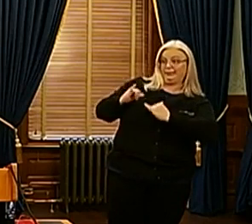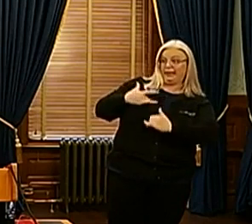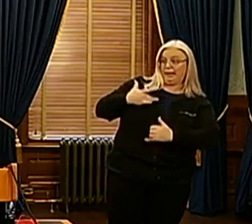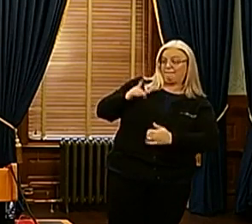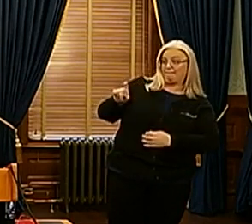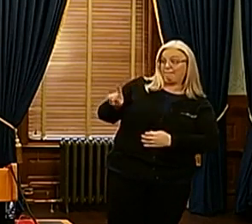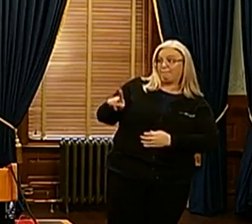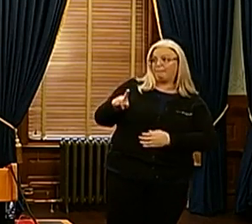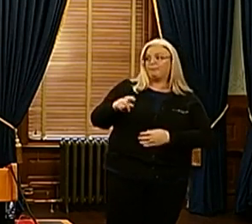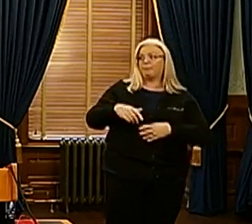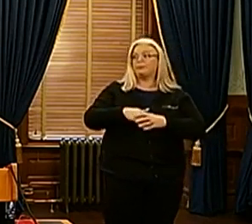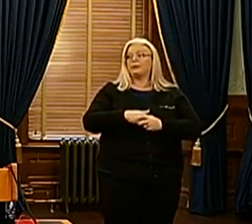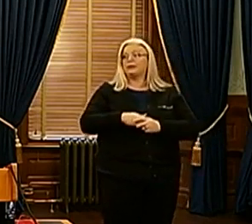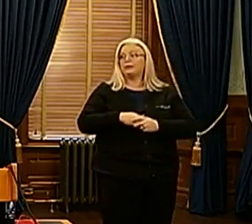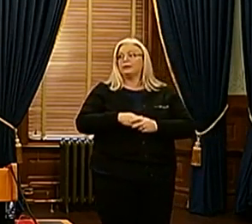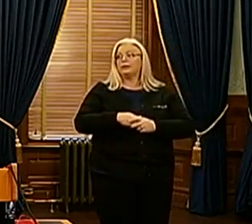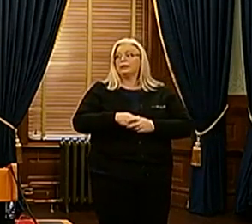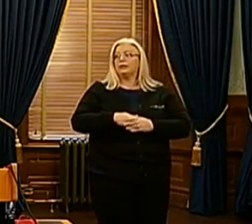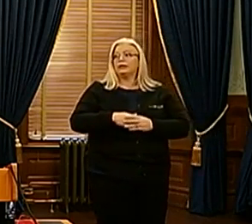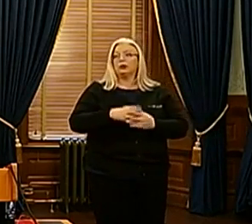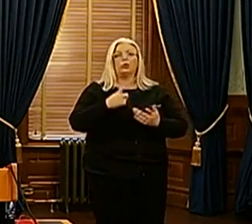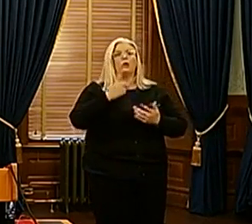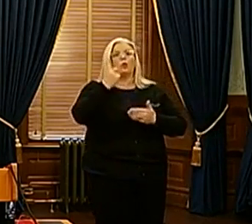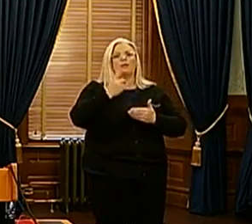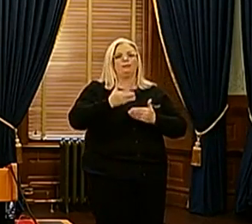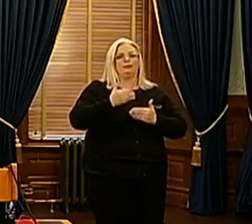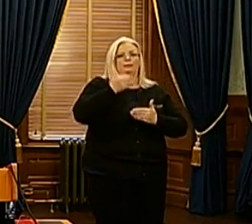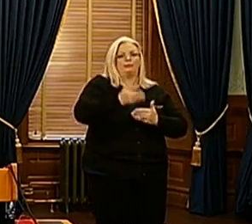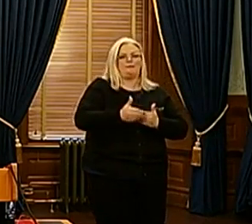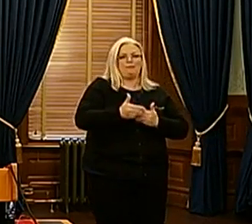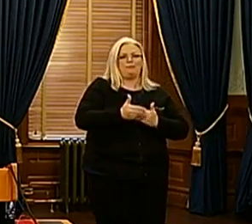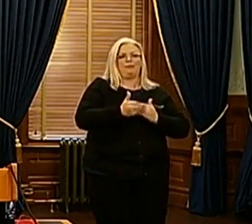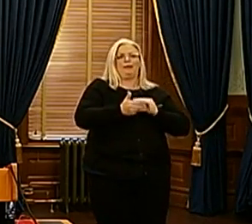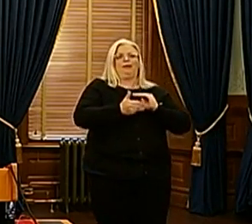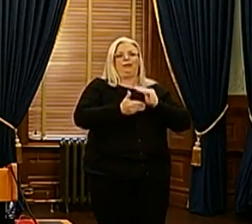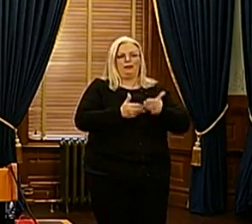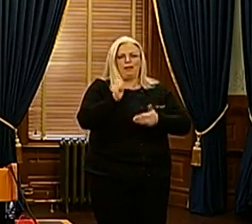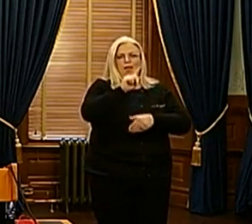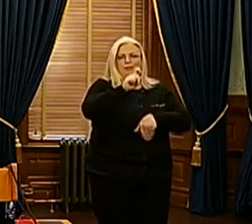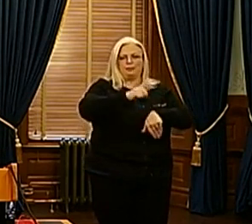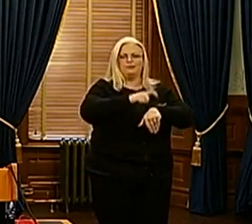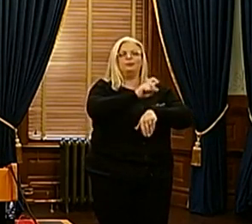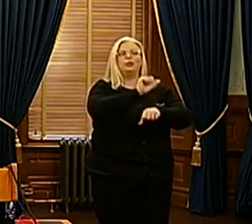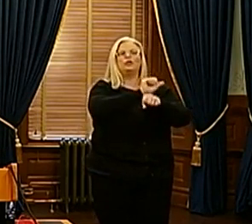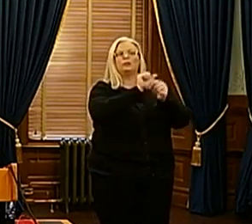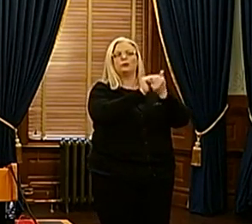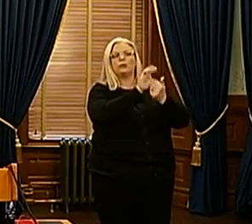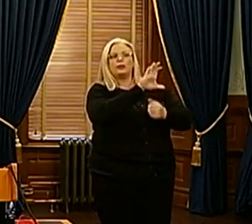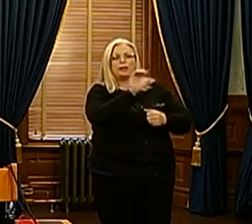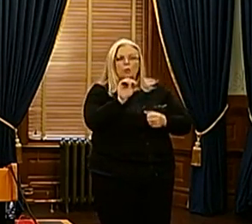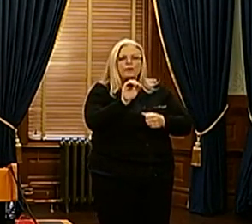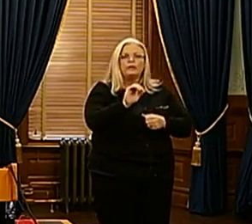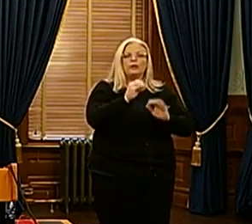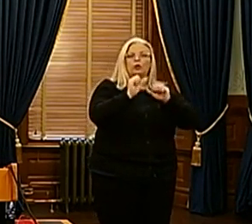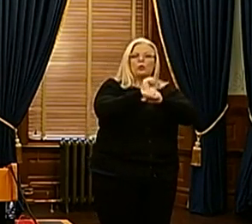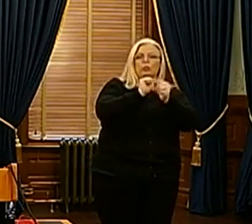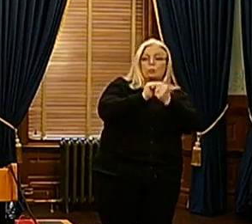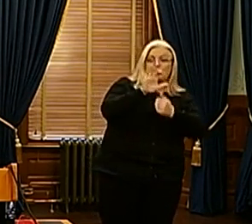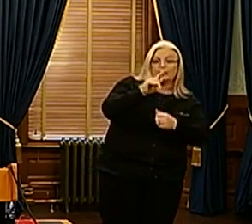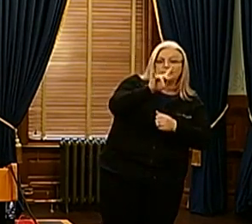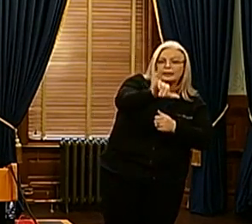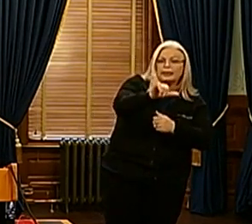Well, I'm gonna take first one step at a time right now, and let's work with the counties and the cities